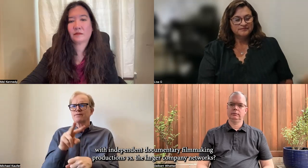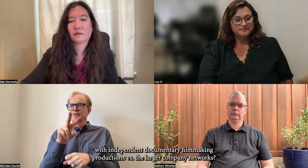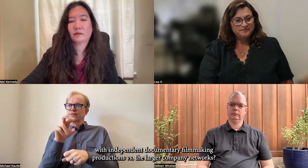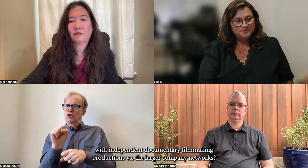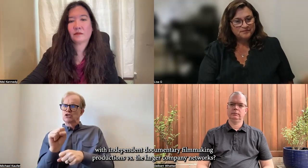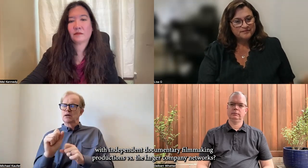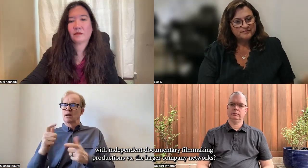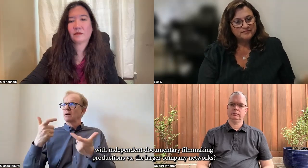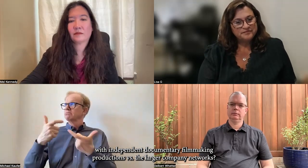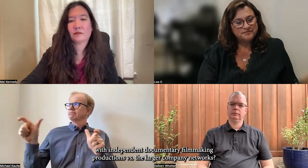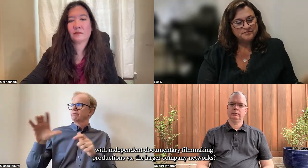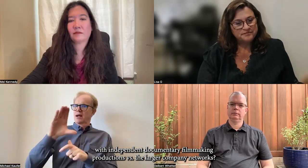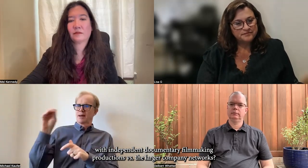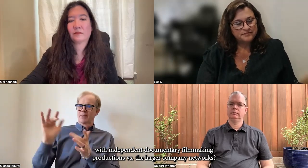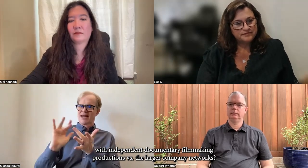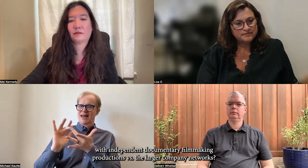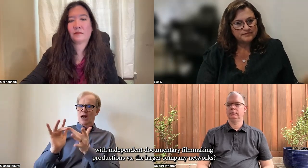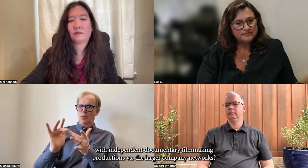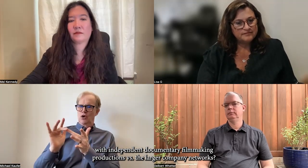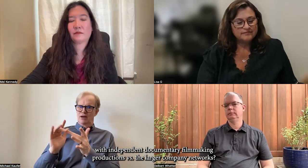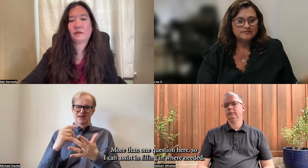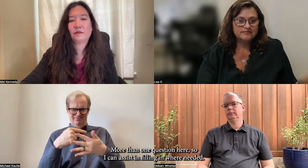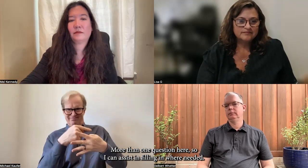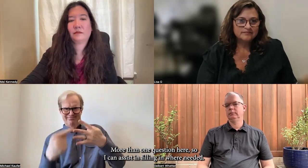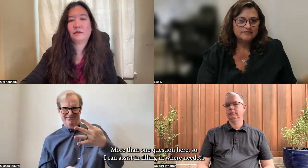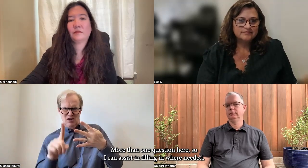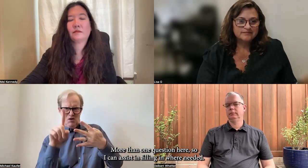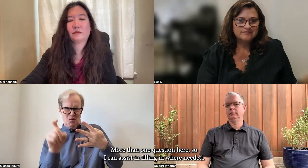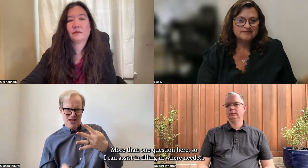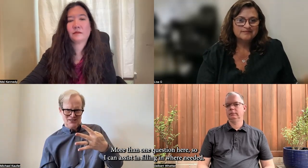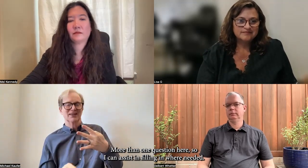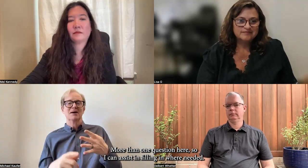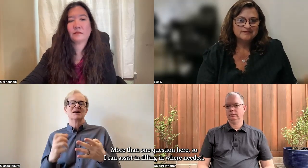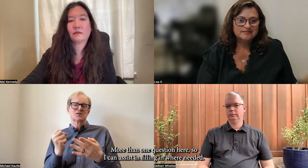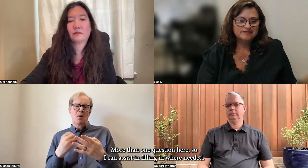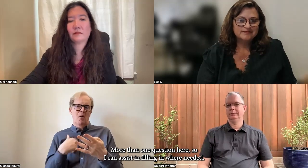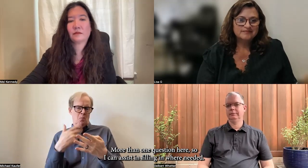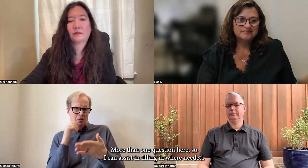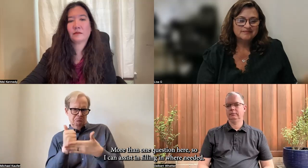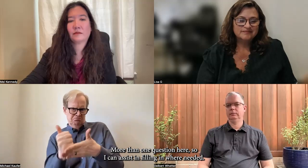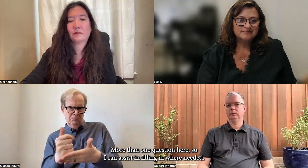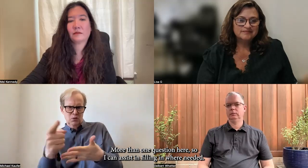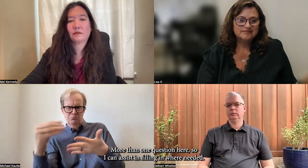productions versus the larger company networks? More than one question here, so I can assist in filling in where